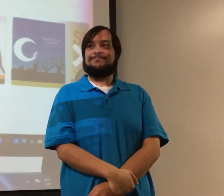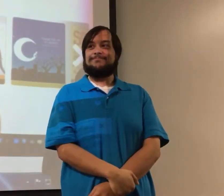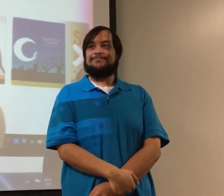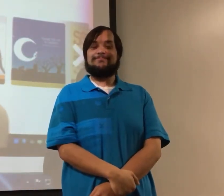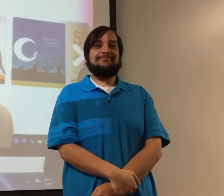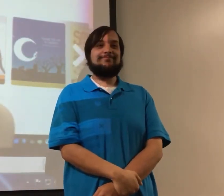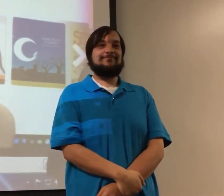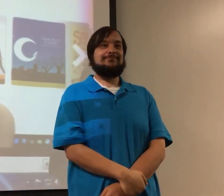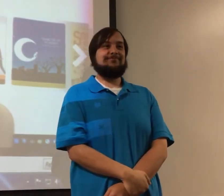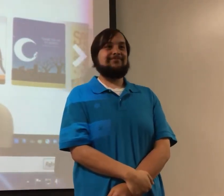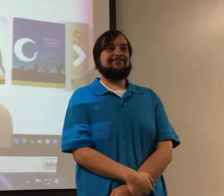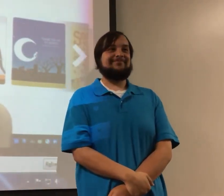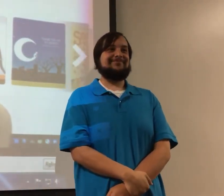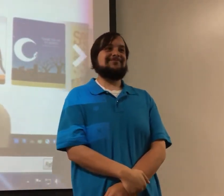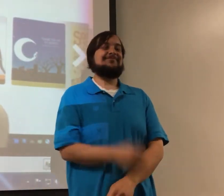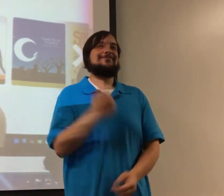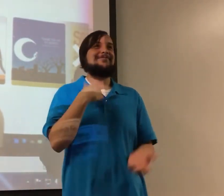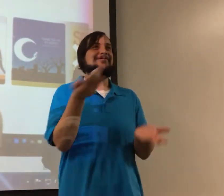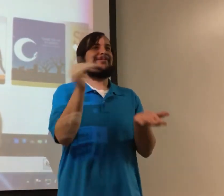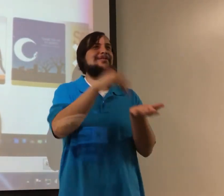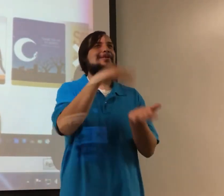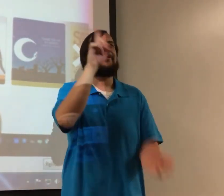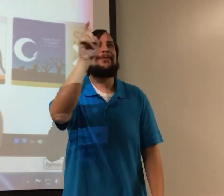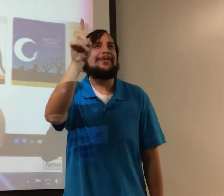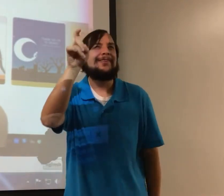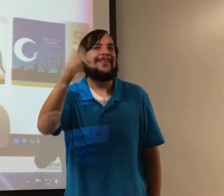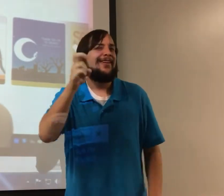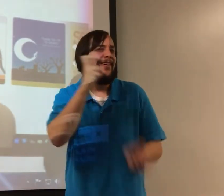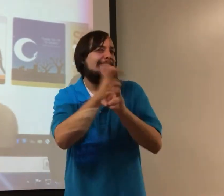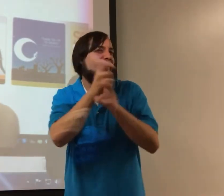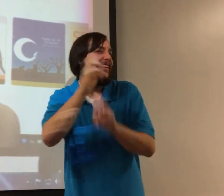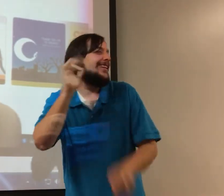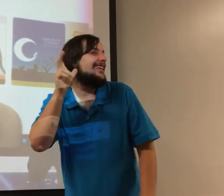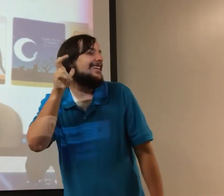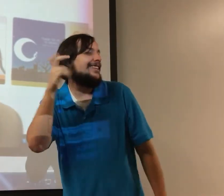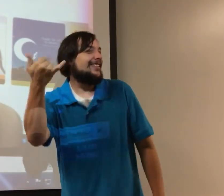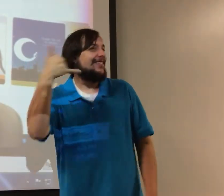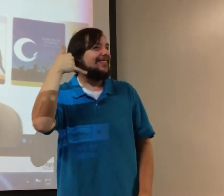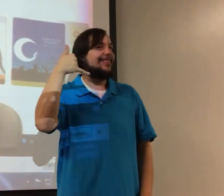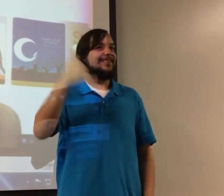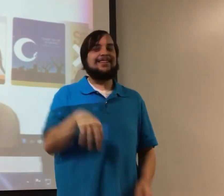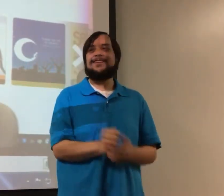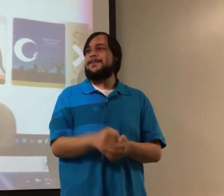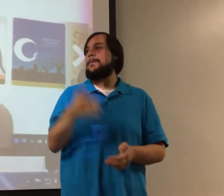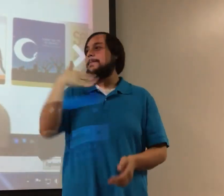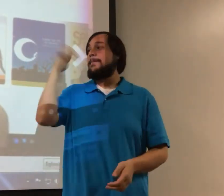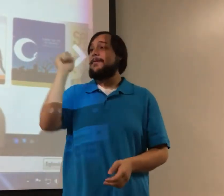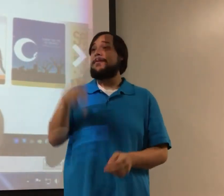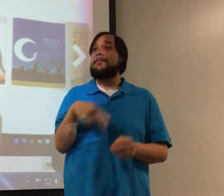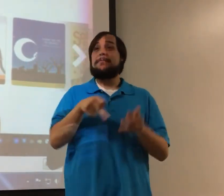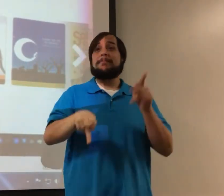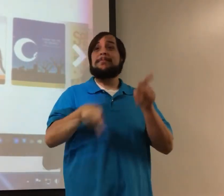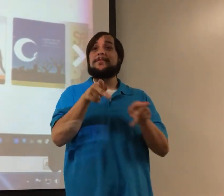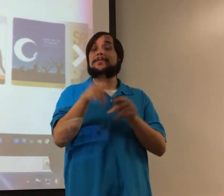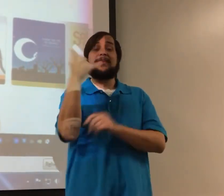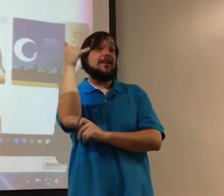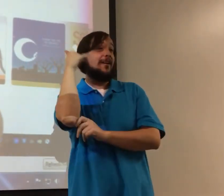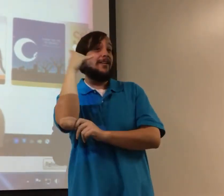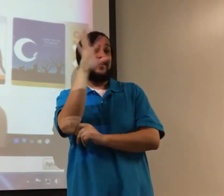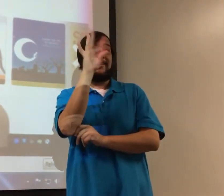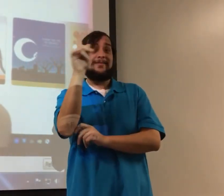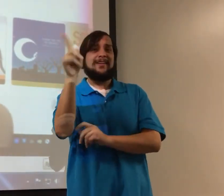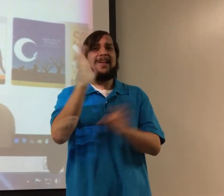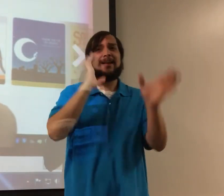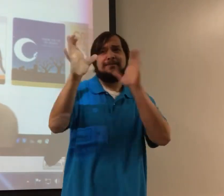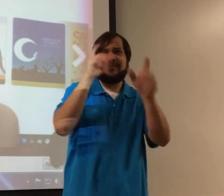So, let me repeat the question, make sure that I understood it. It's a little bit hard to hear you guys, but if the deaf person calls 911, how do they